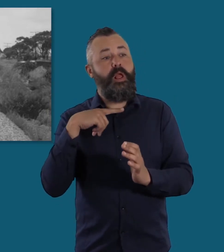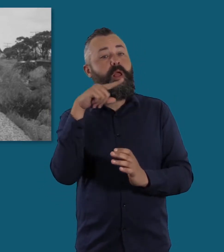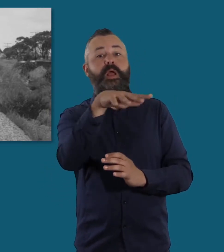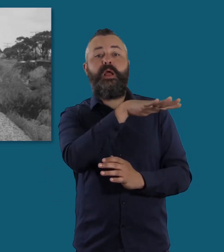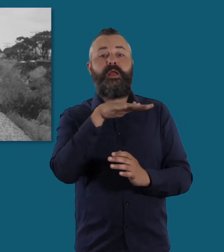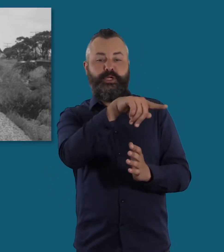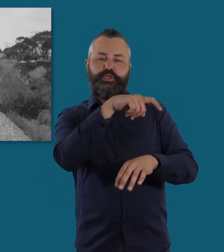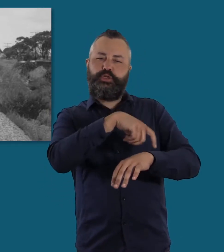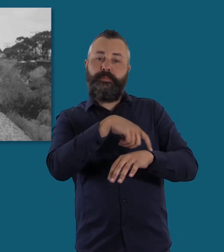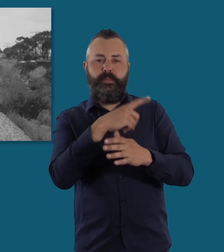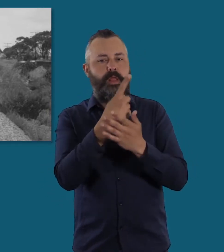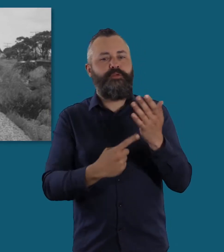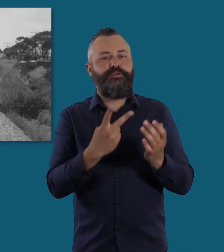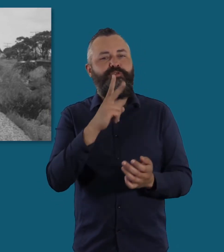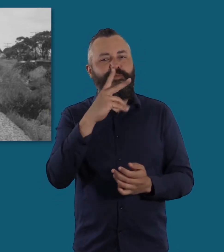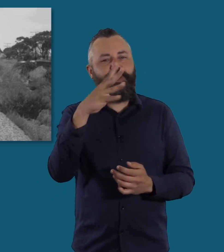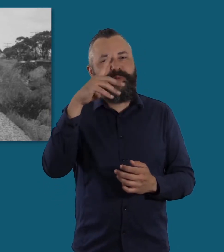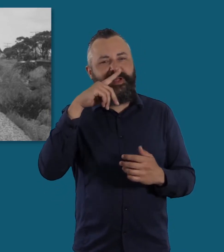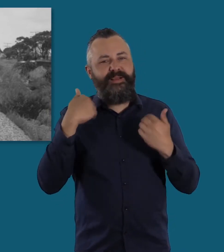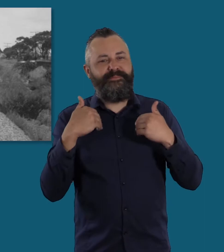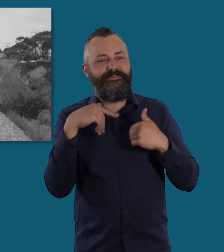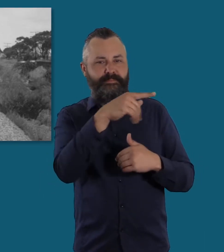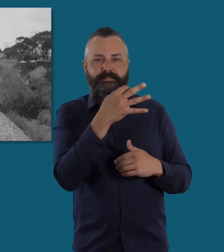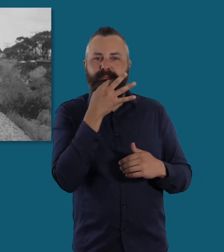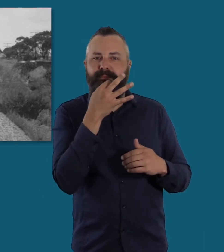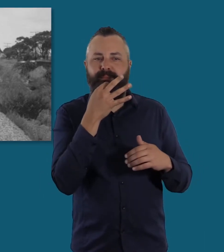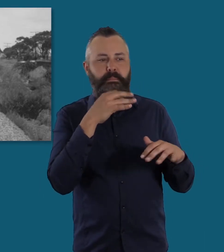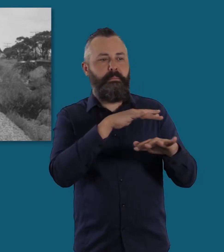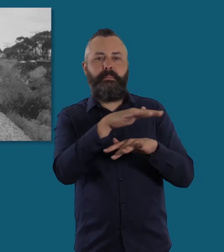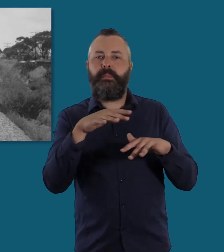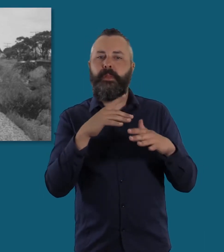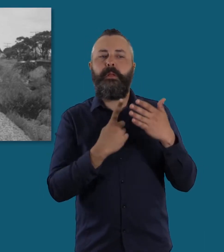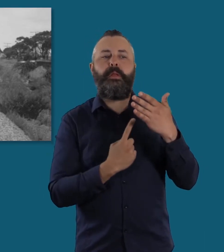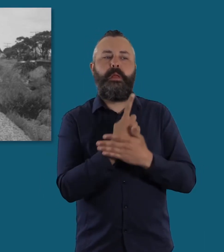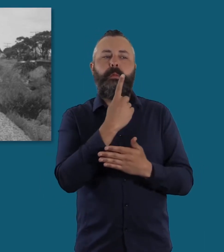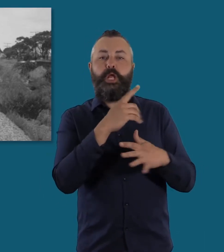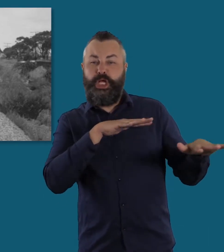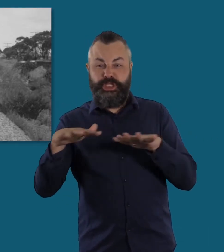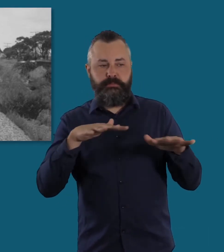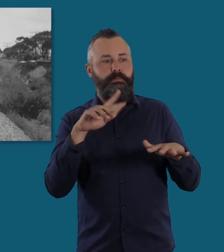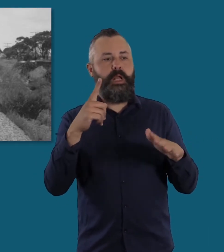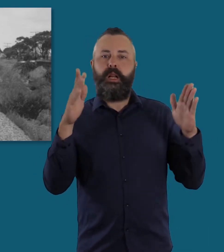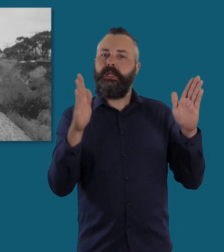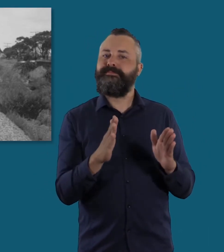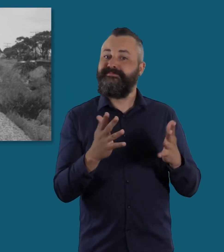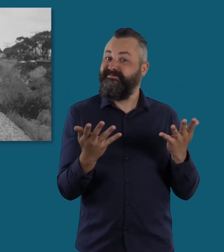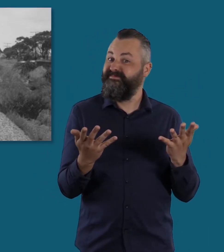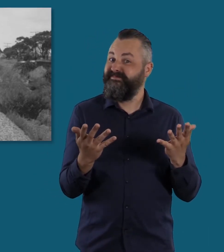The low rate of injuries and lack of fatalities was due to Meckering's small population of 240 people at the time.